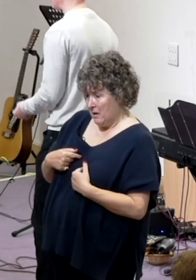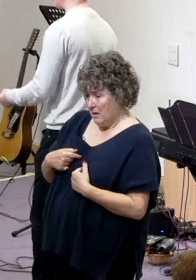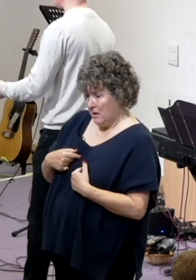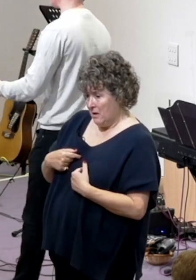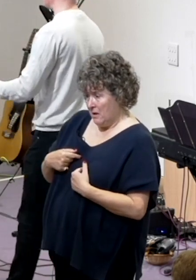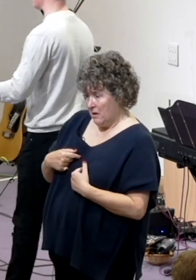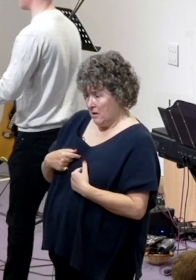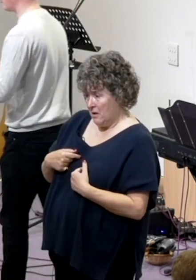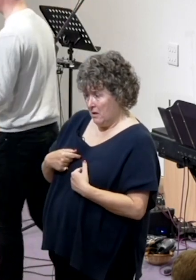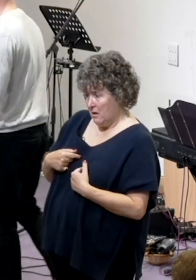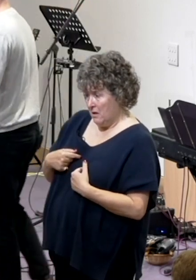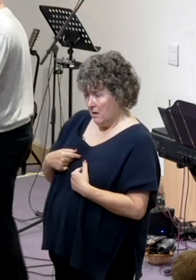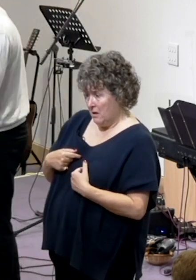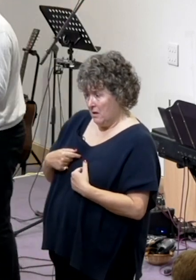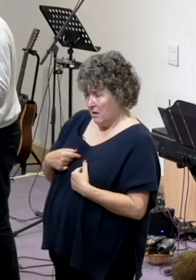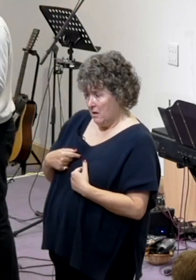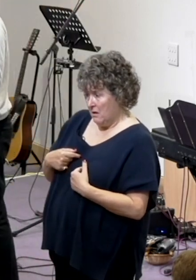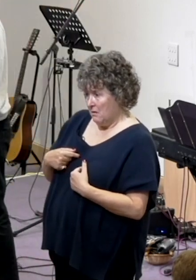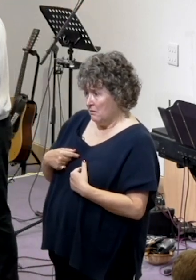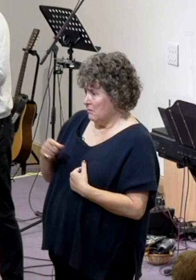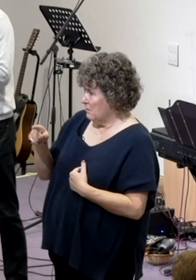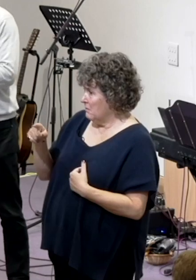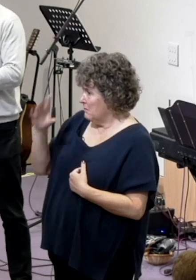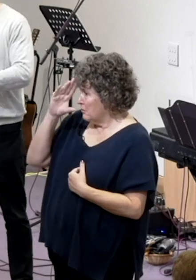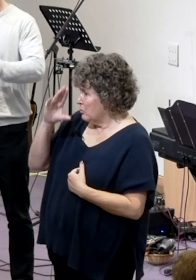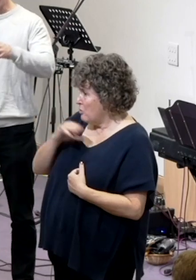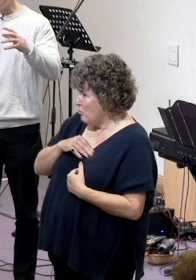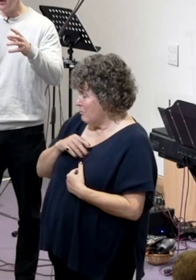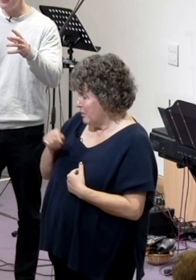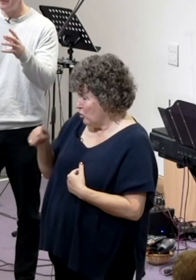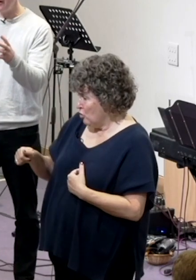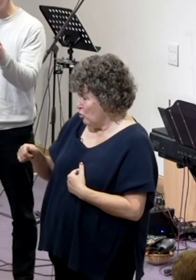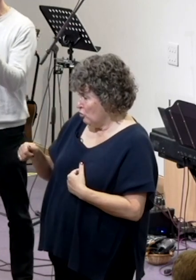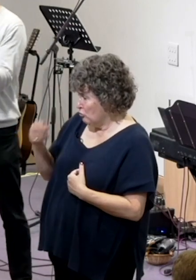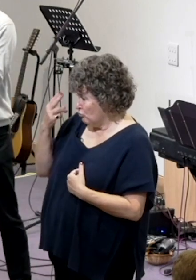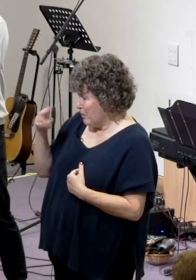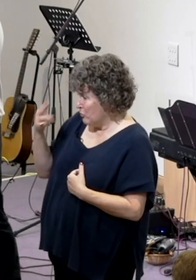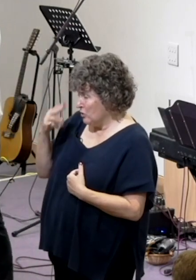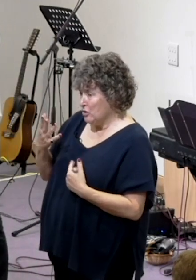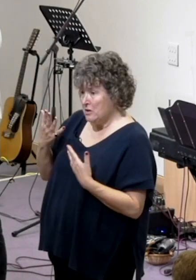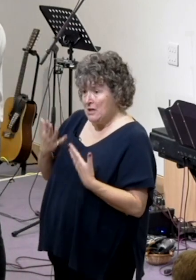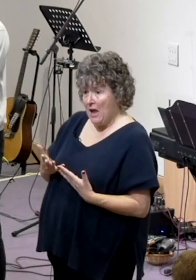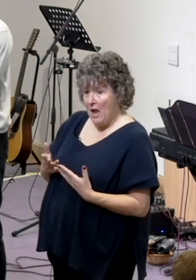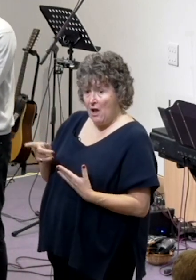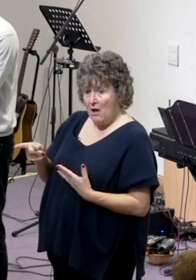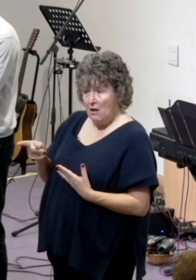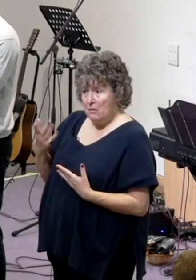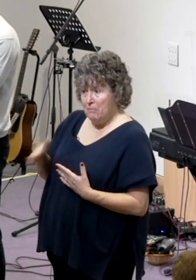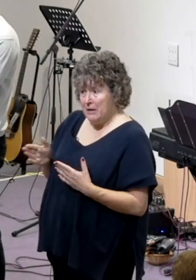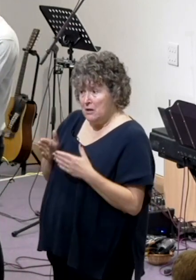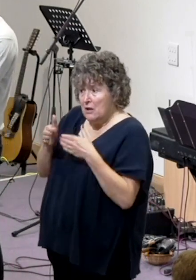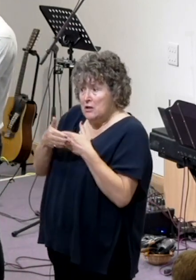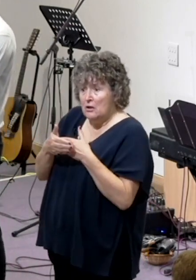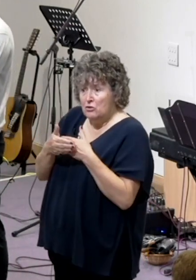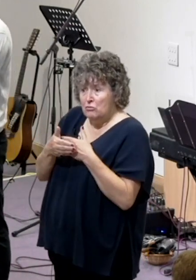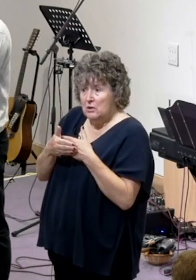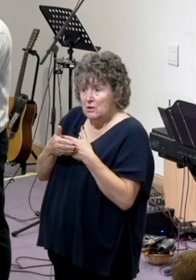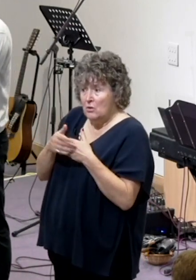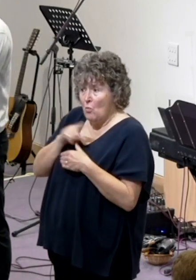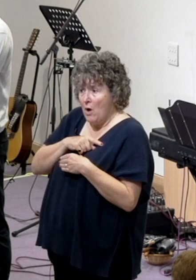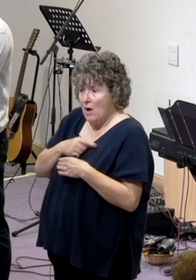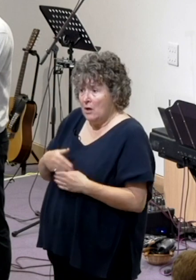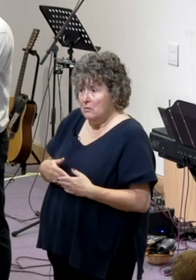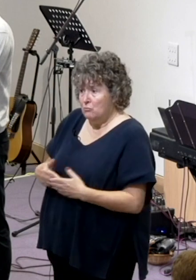lots of assurances, was a woman of good character and integrity, and now as far as he's concerned, she's just committed adultery and she is